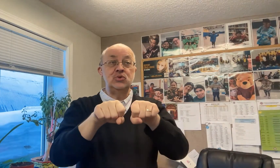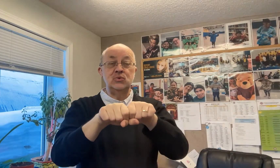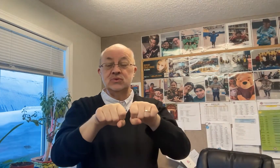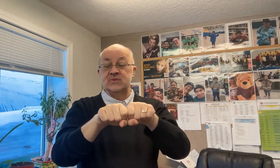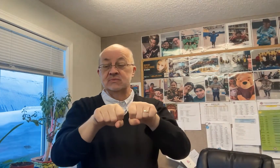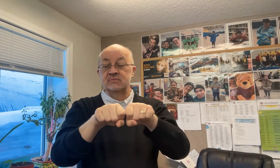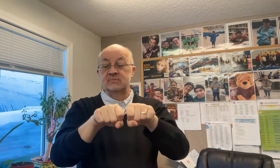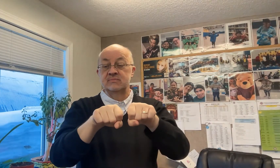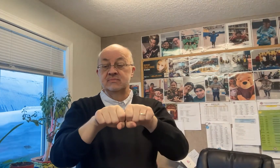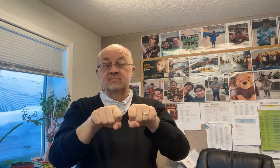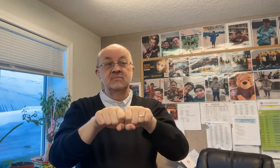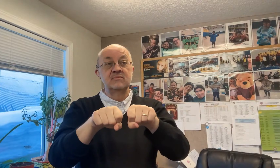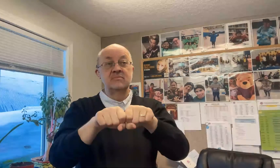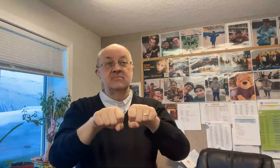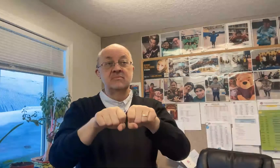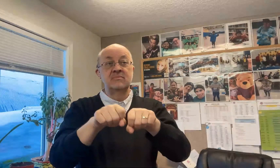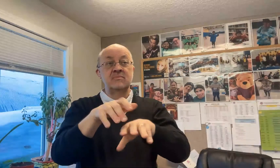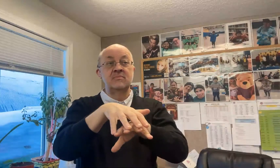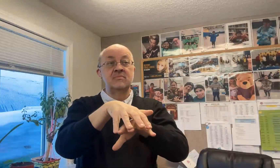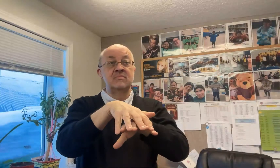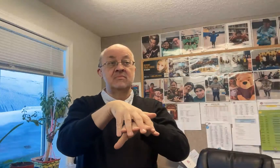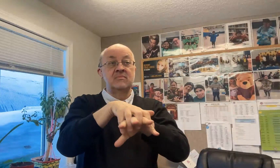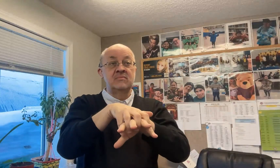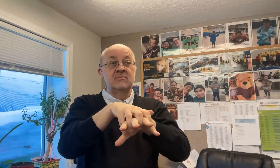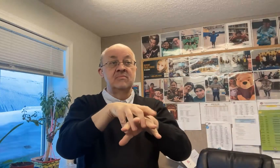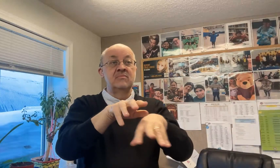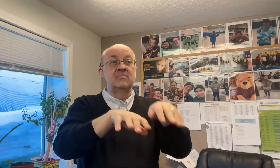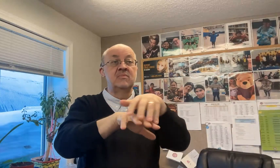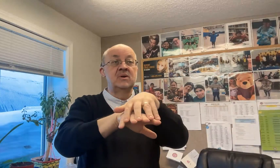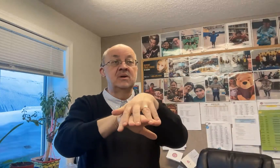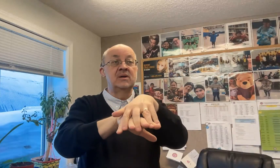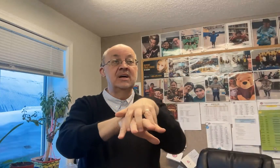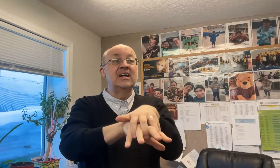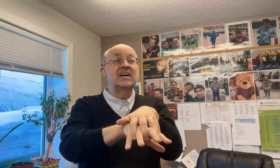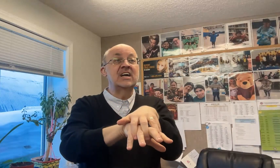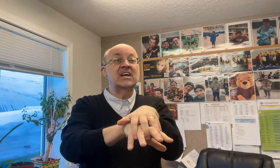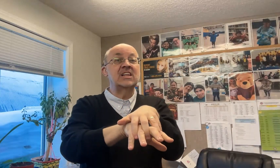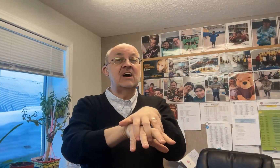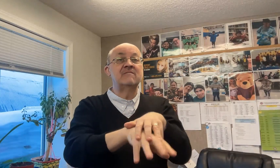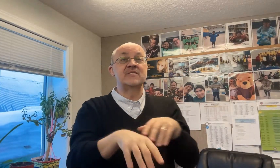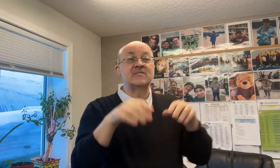shoes, gloves.